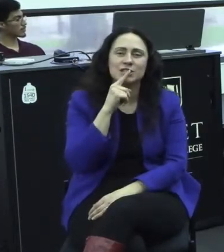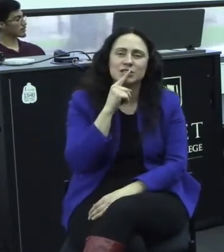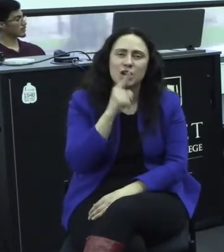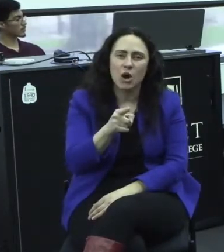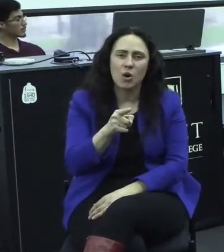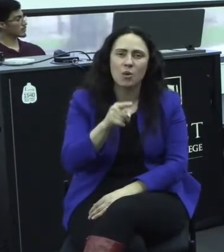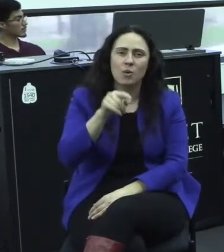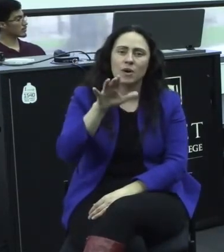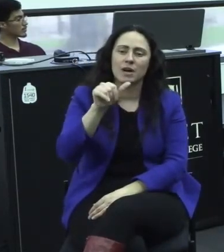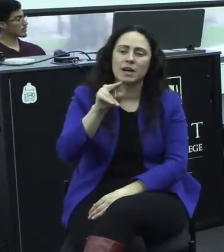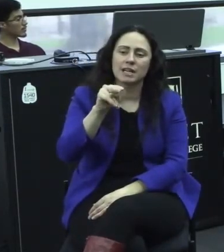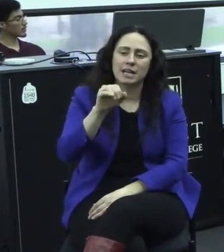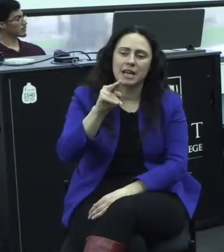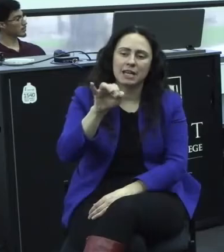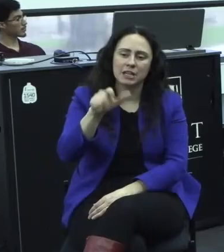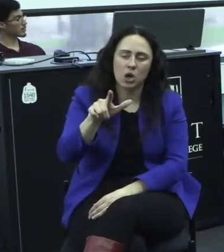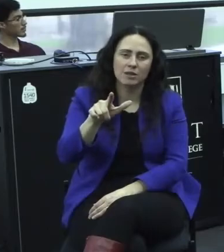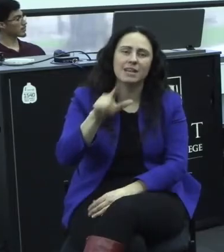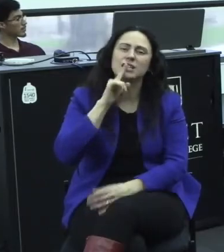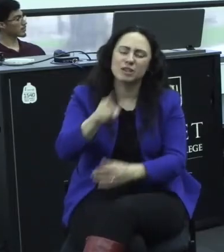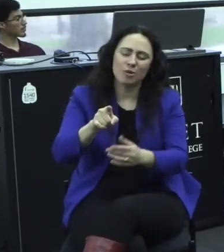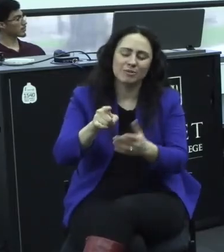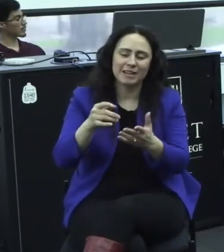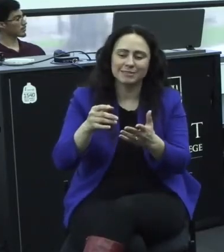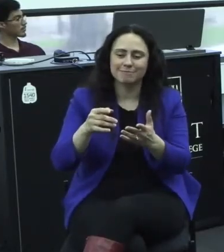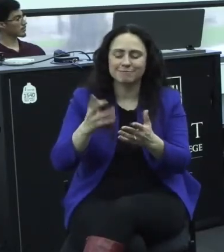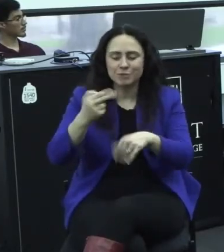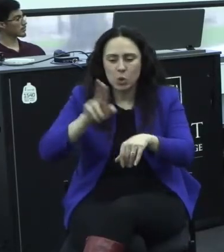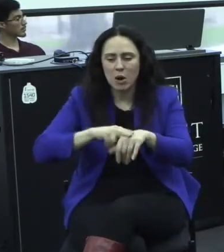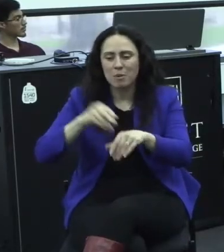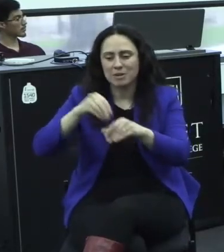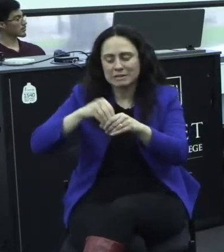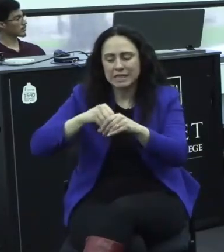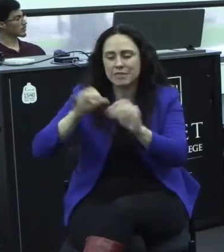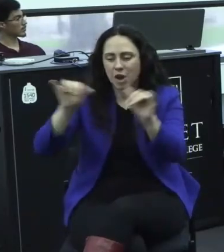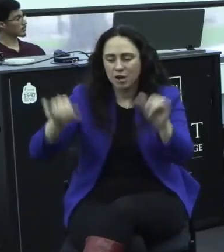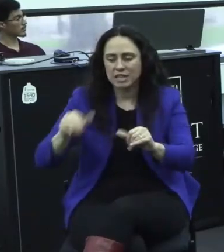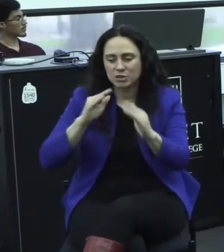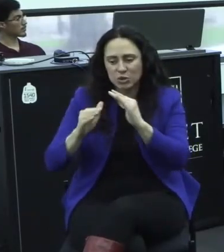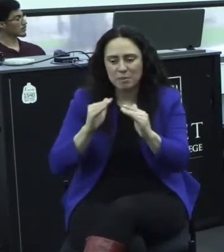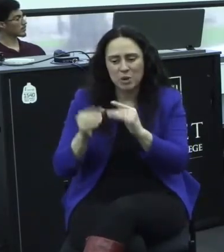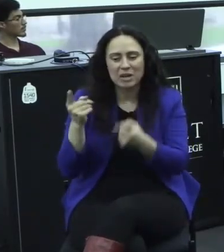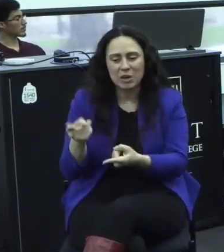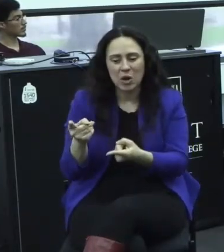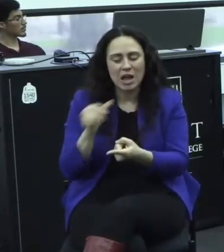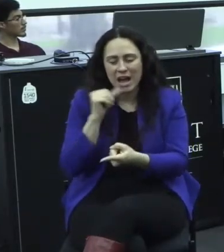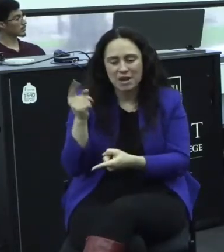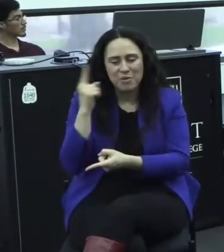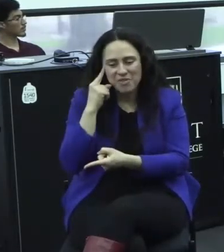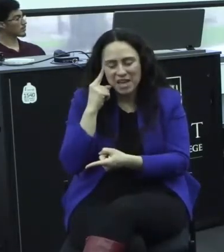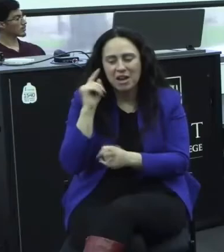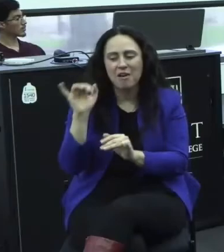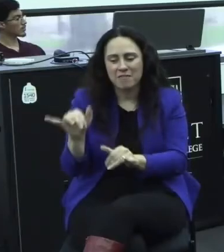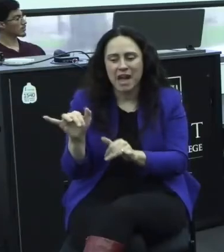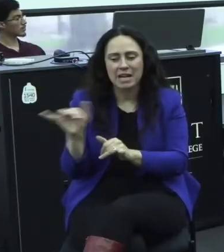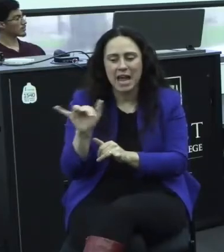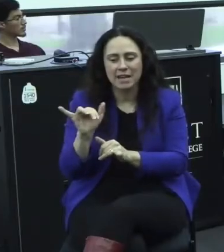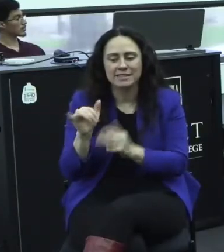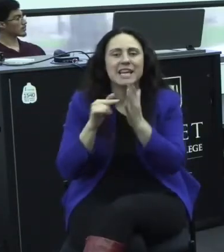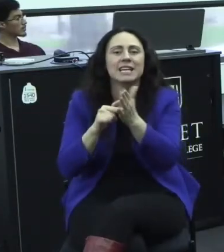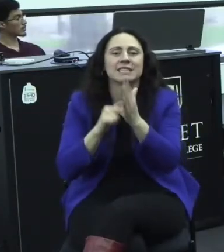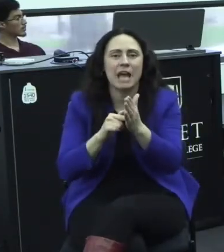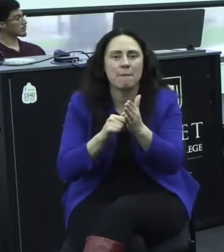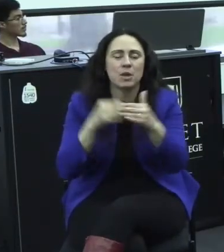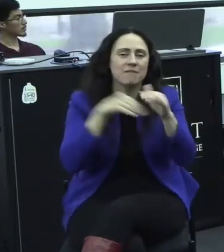canonical within the architectural kind of community that I don't even think of it as an example